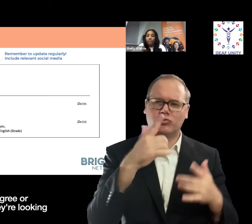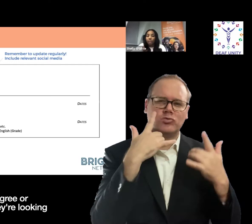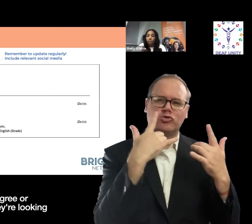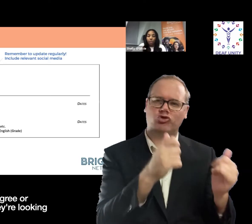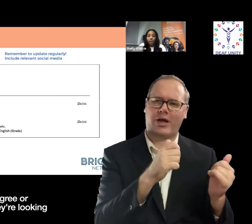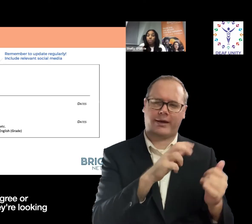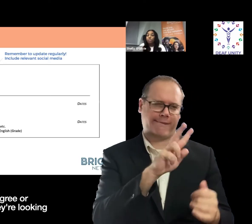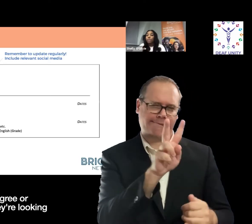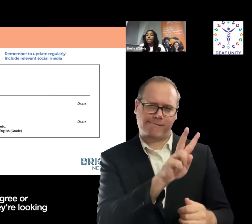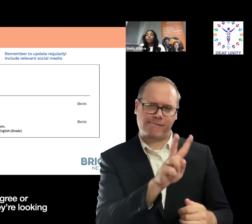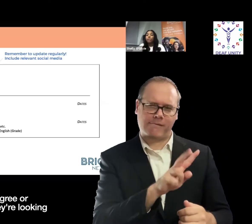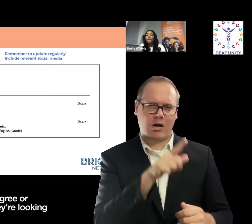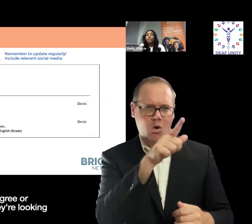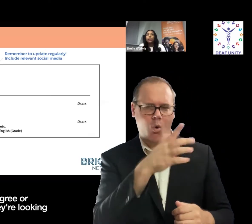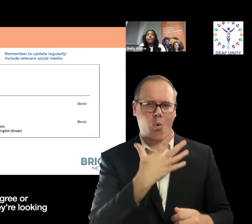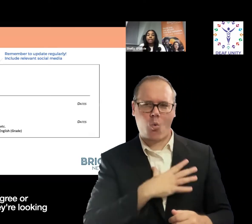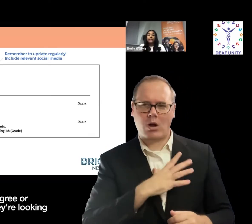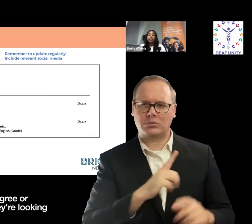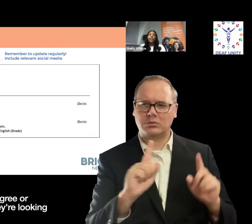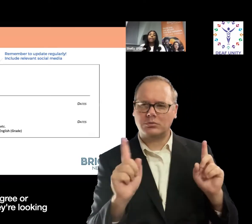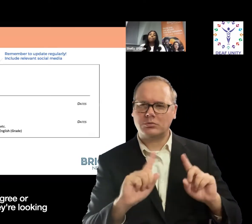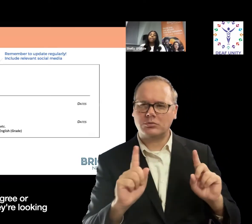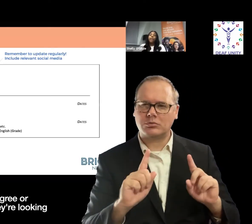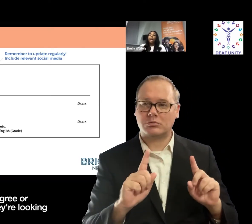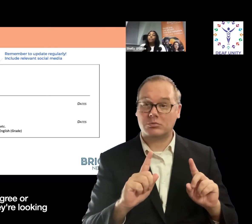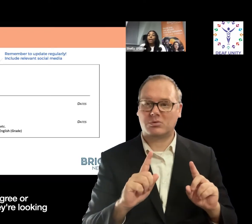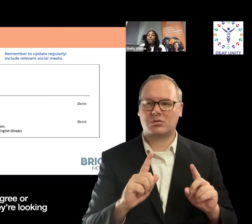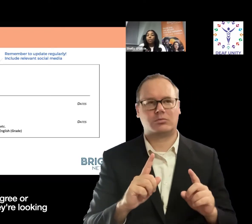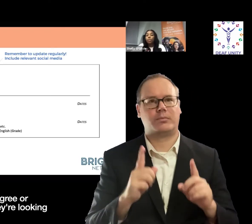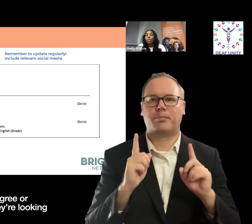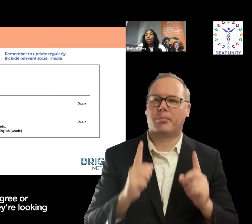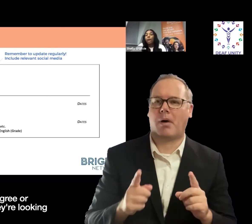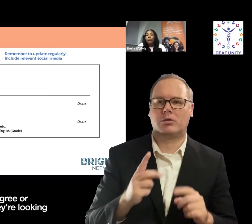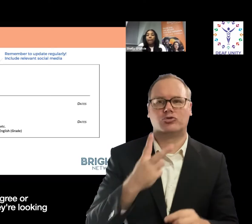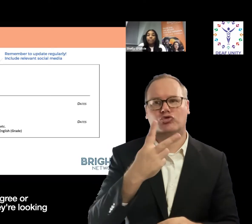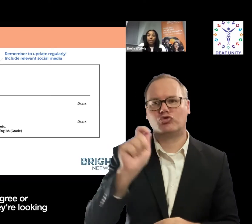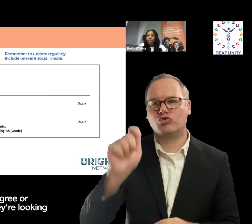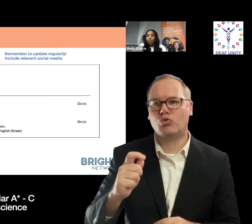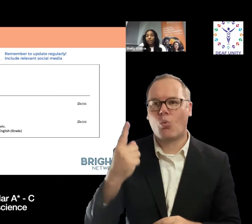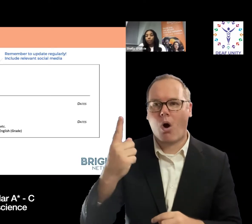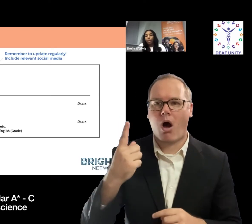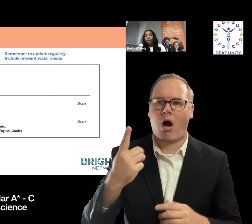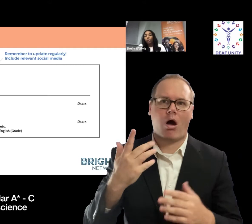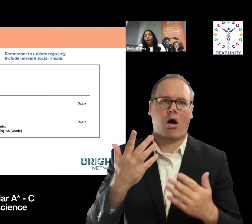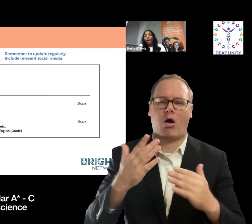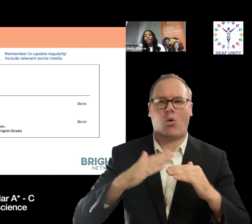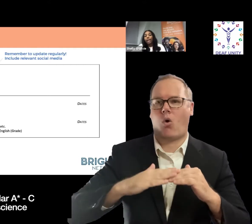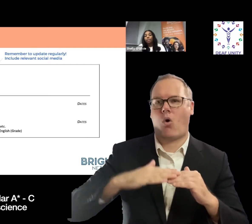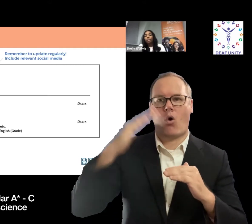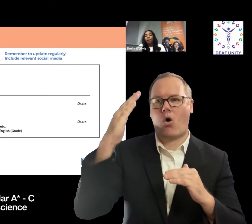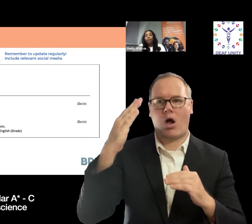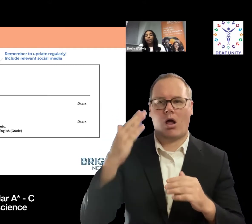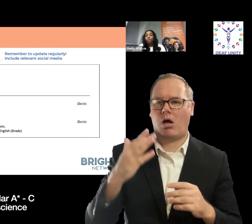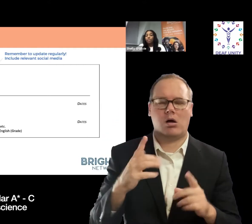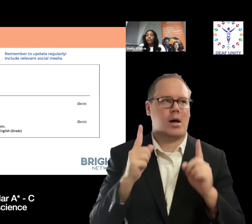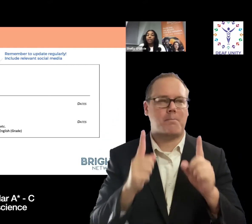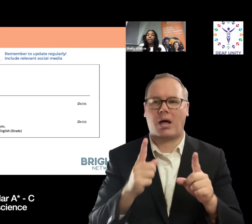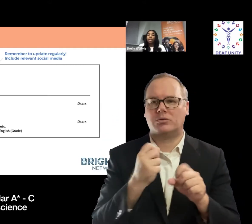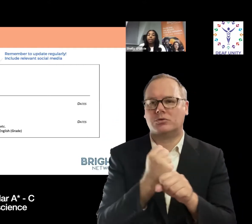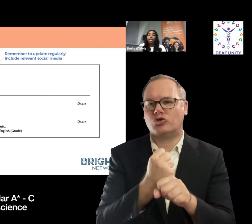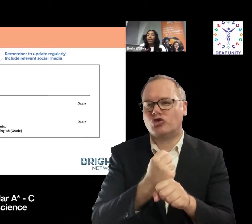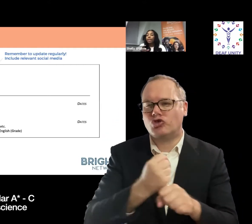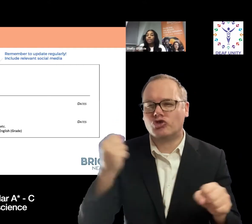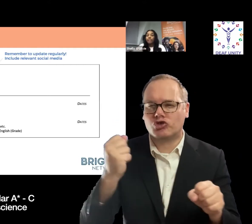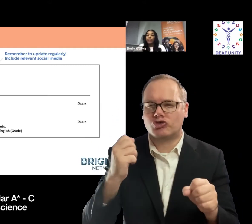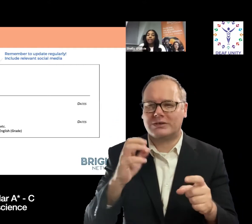or comes from a particular degree discipline, and then also maybe they're looking for someone who has a